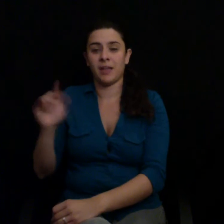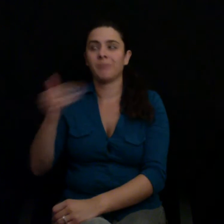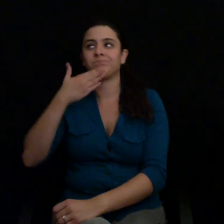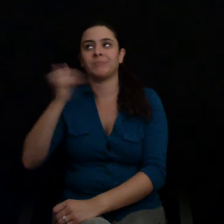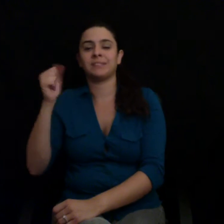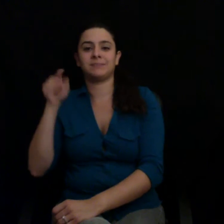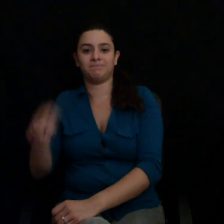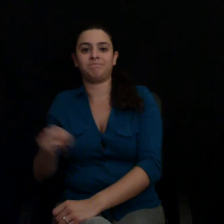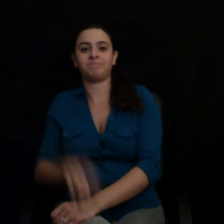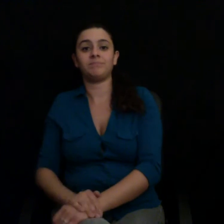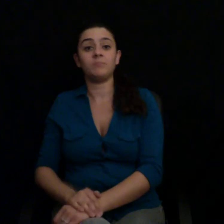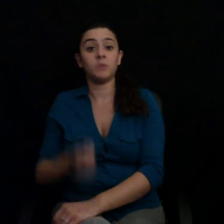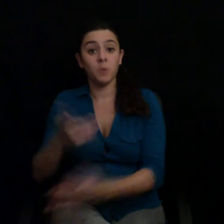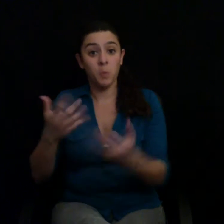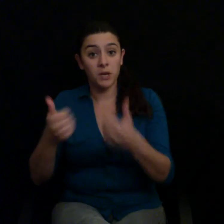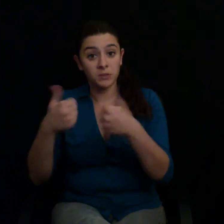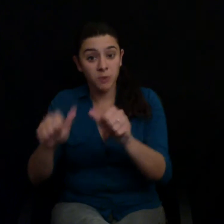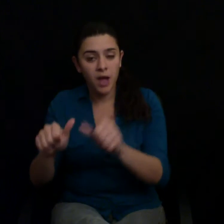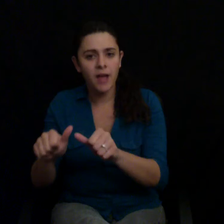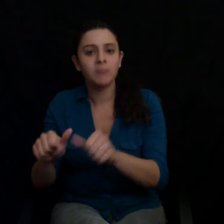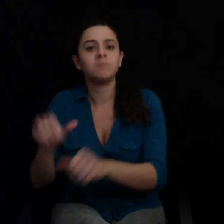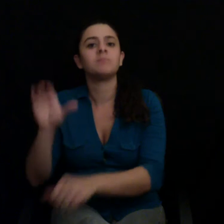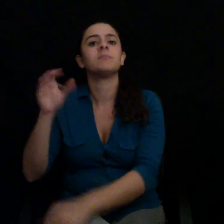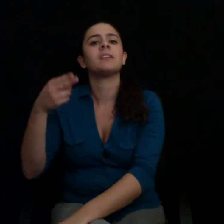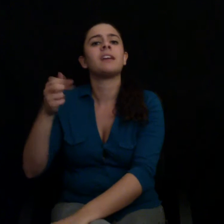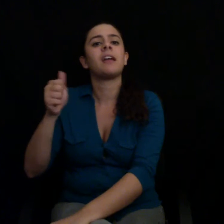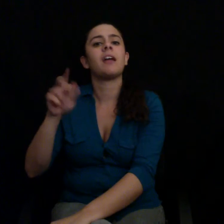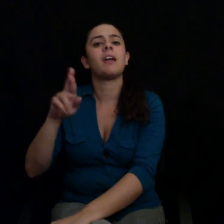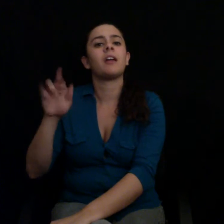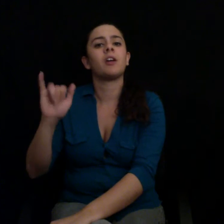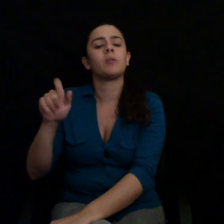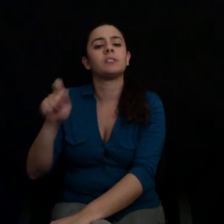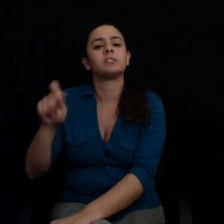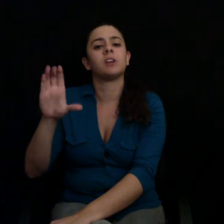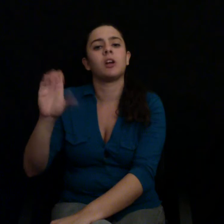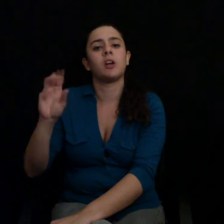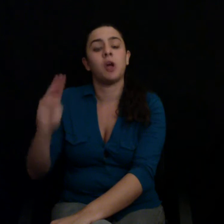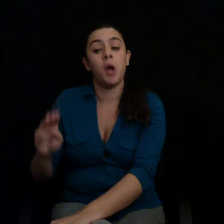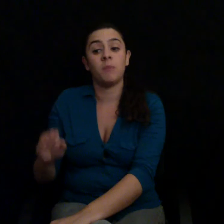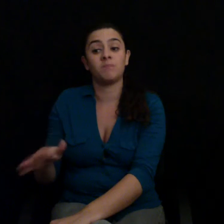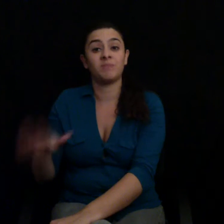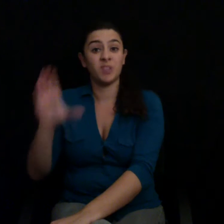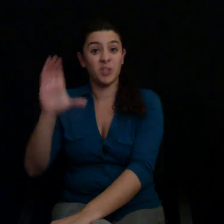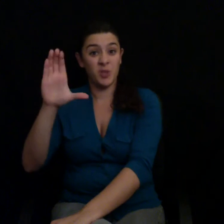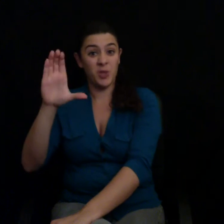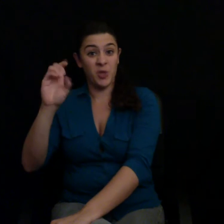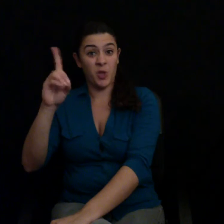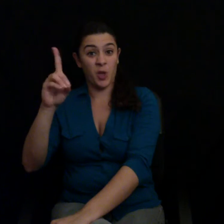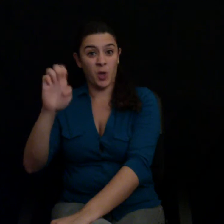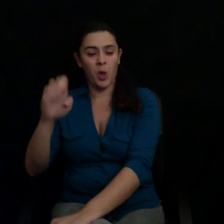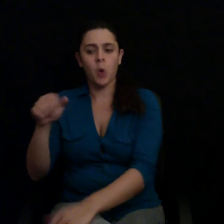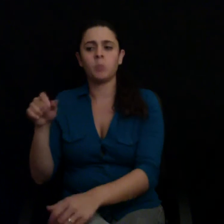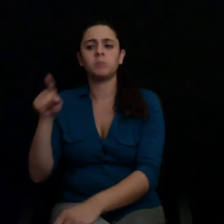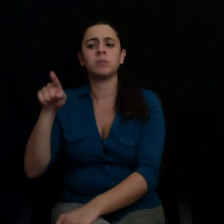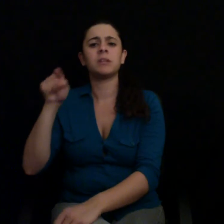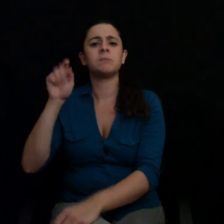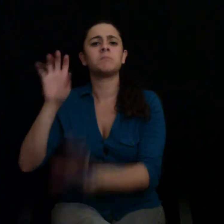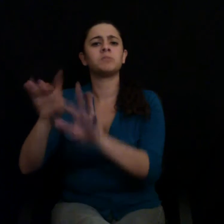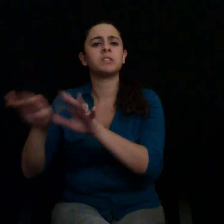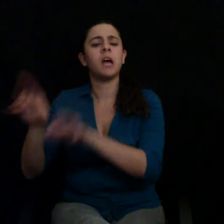now, and they'll give you $5 off if you type in the coupon code UPVOTED with your first purchase. So, start shaving better today. That's